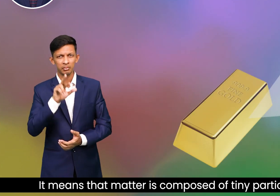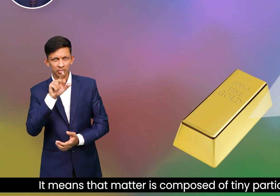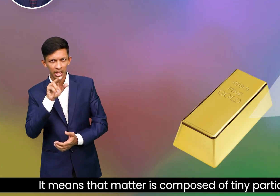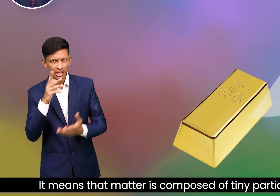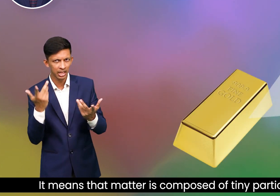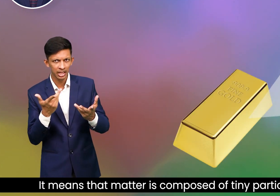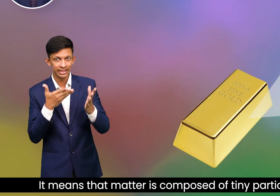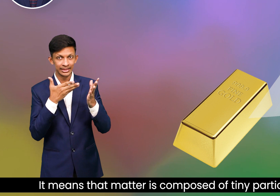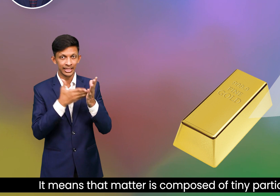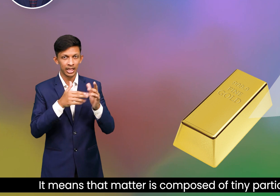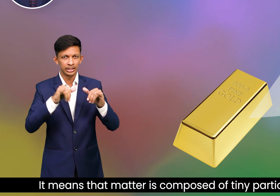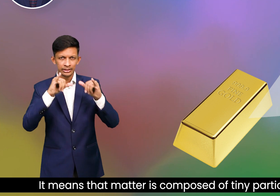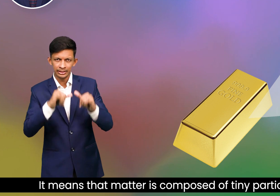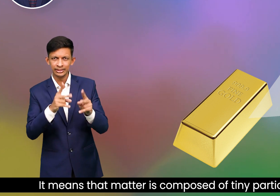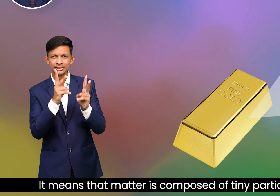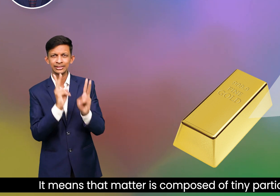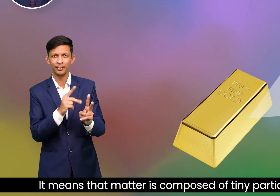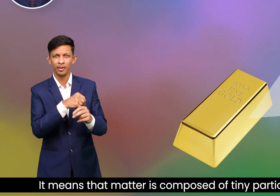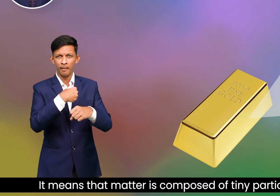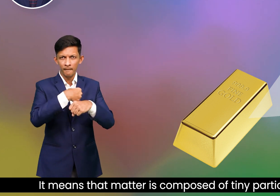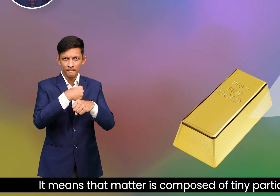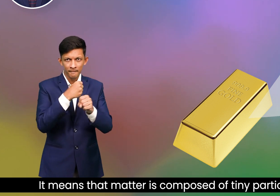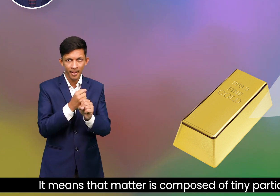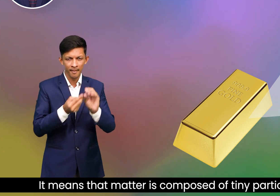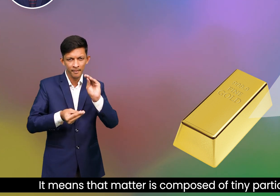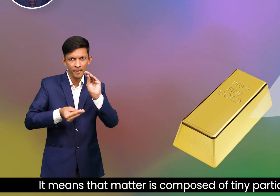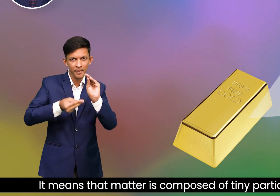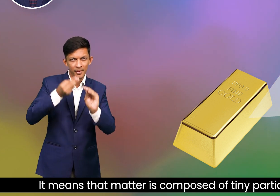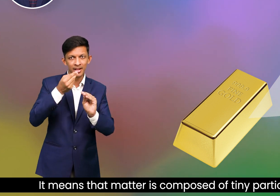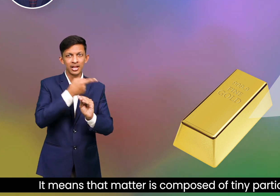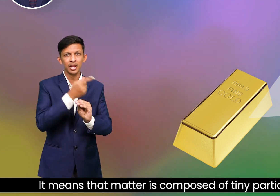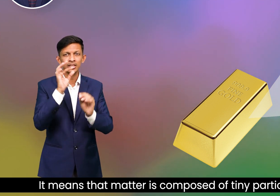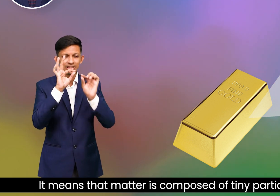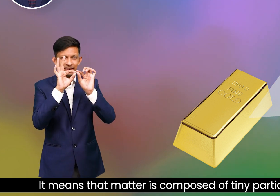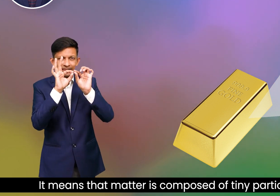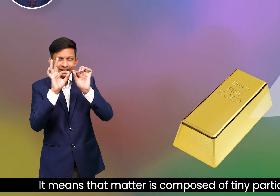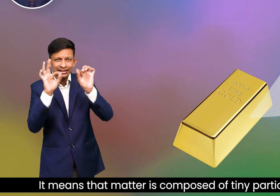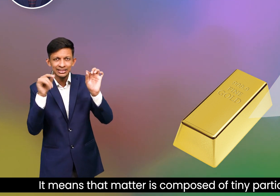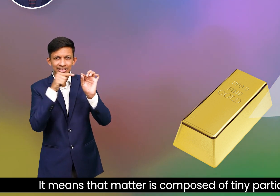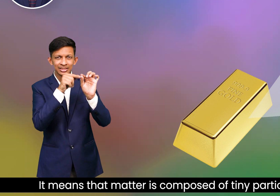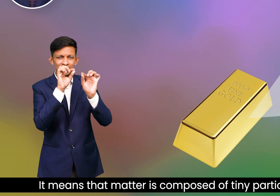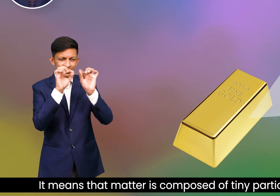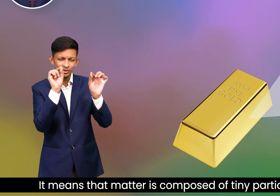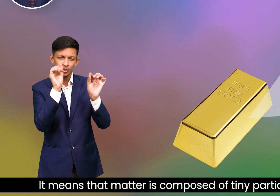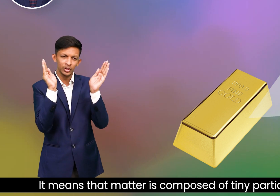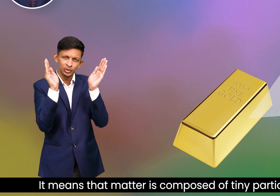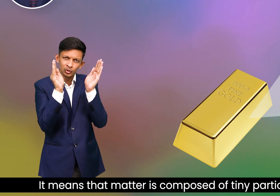It means that matter is composed of tiny particles known as atoms.